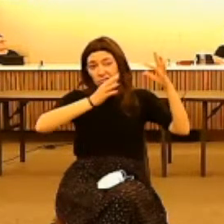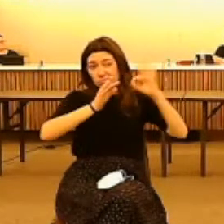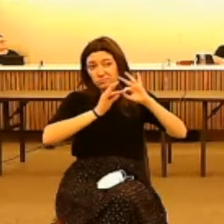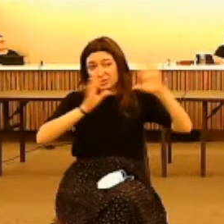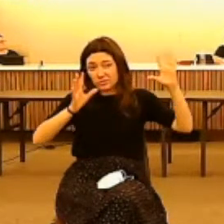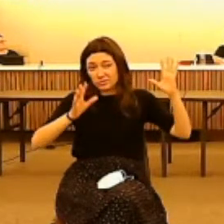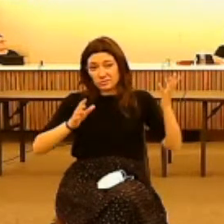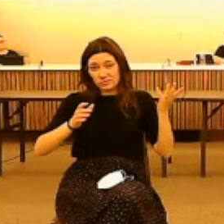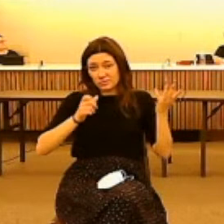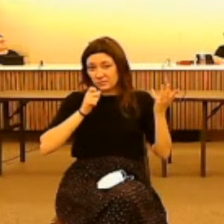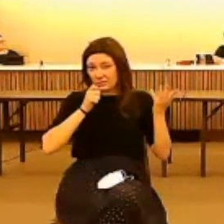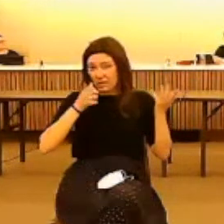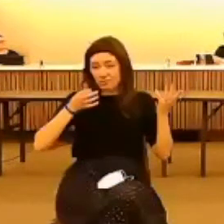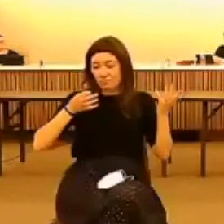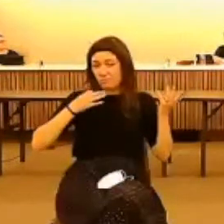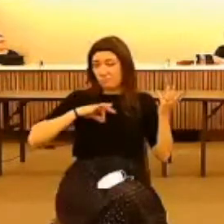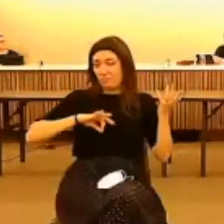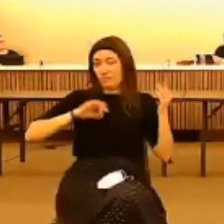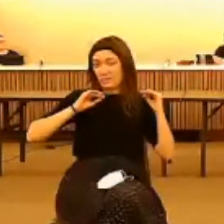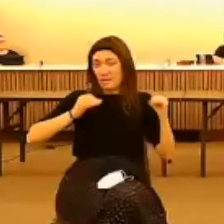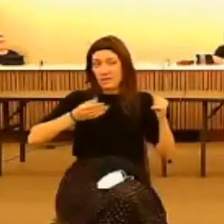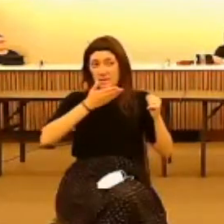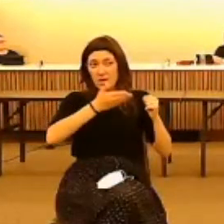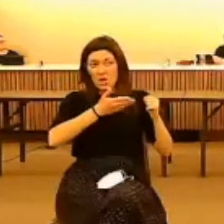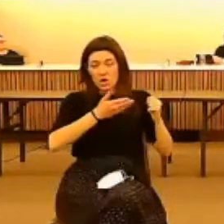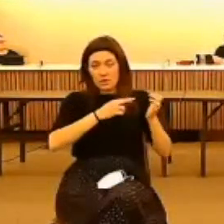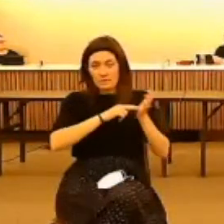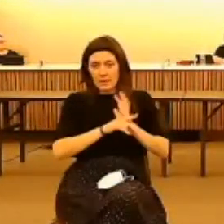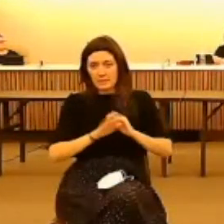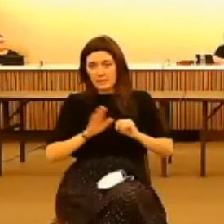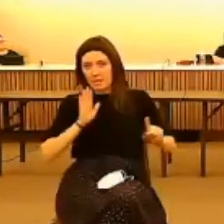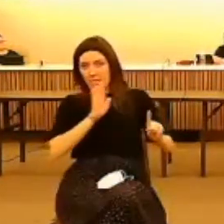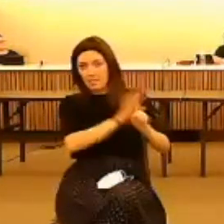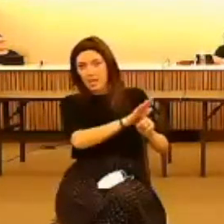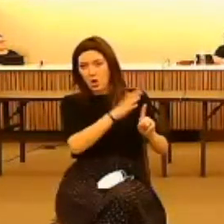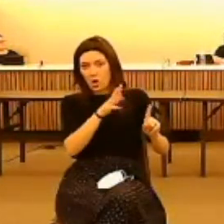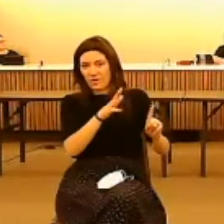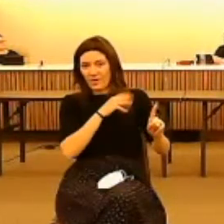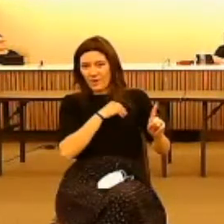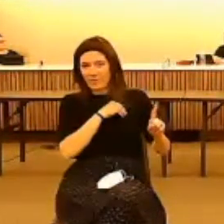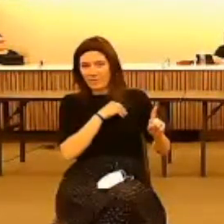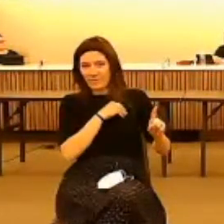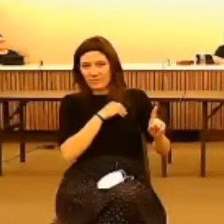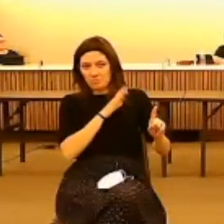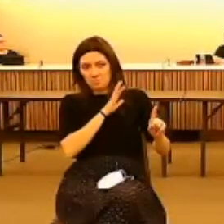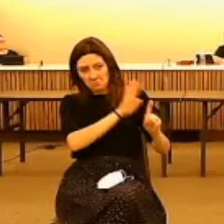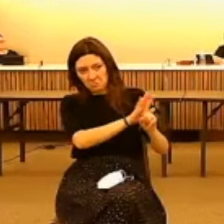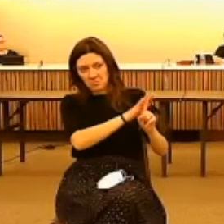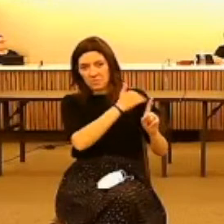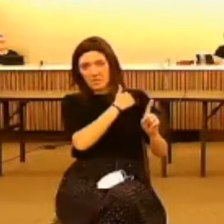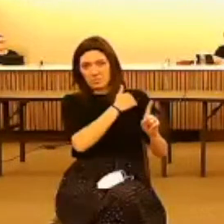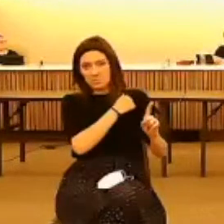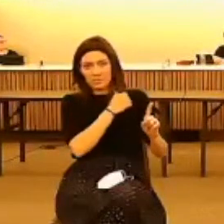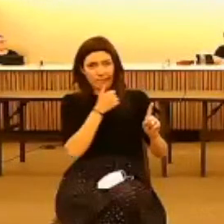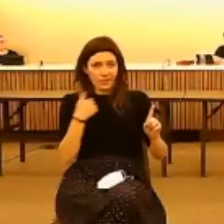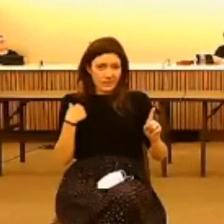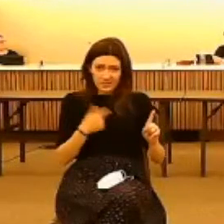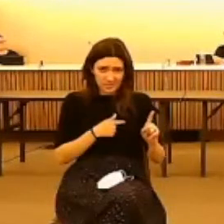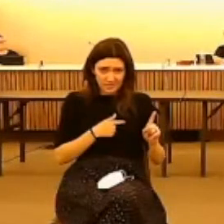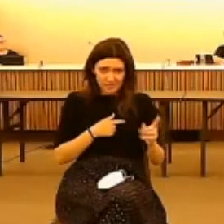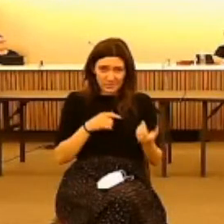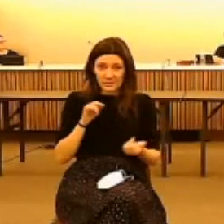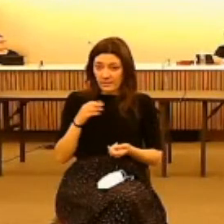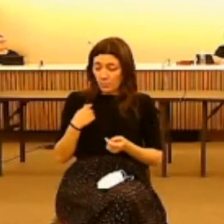be decommissioned, they own it. They're responsible for decommissioning, not us. If we lease it,